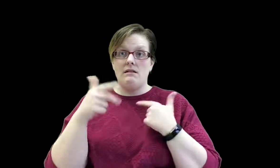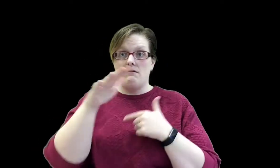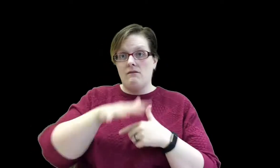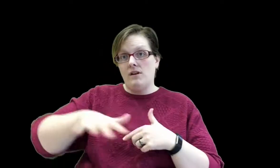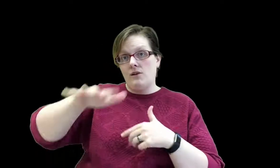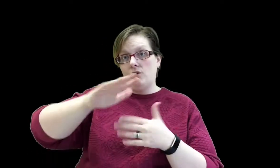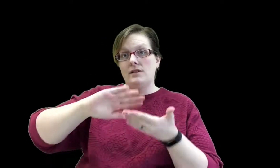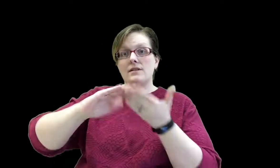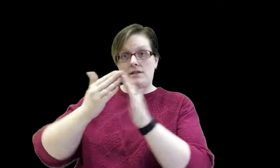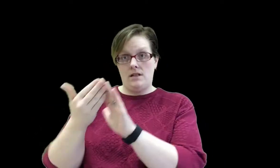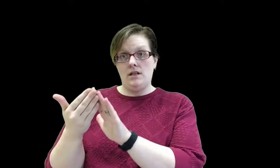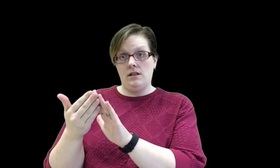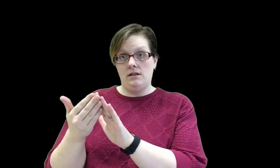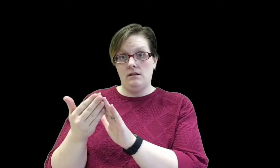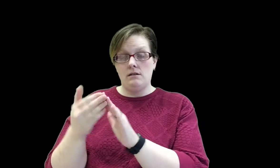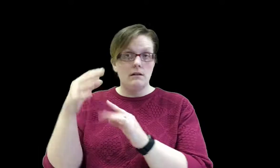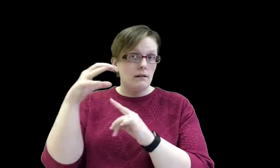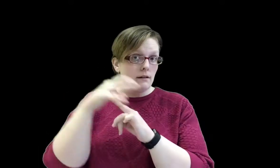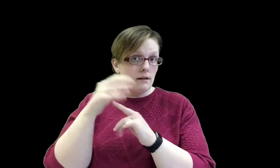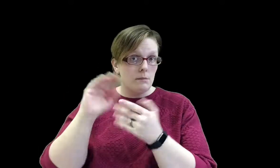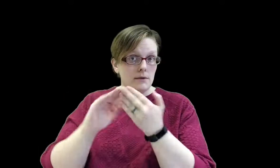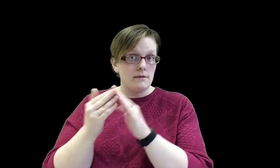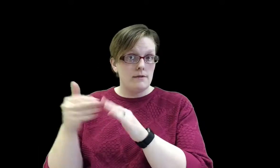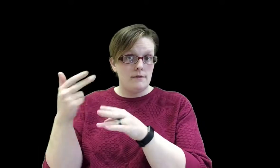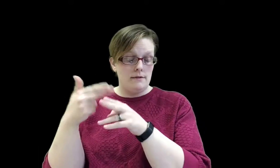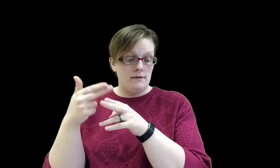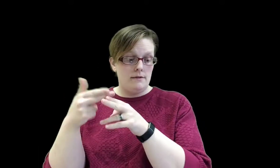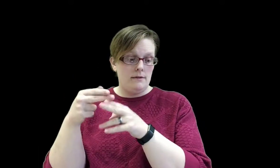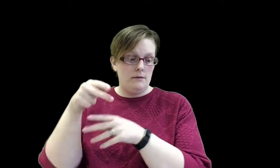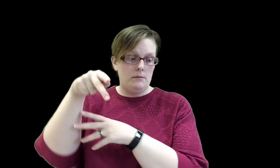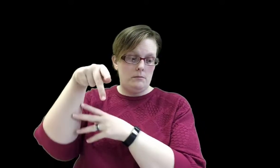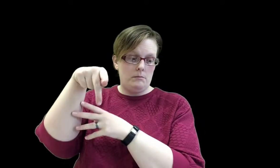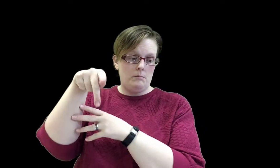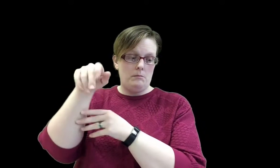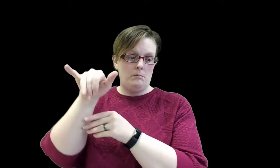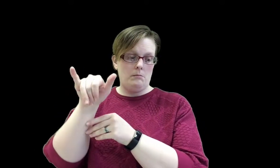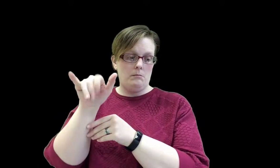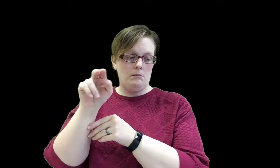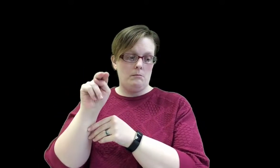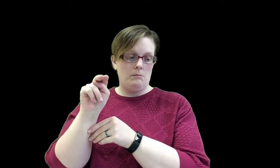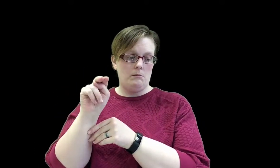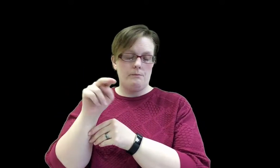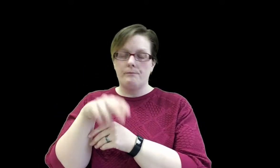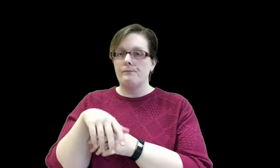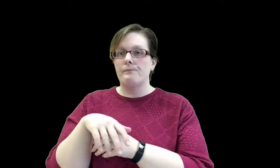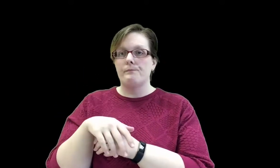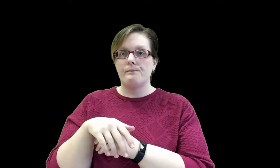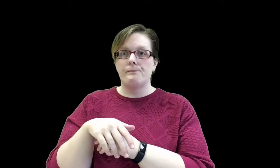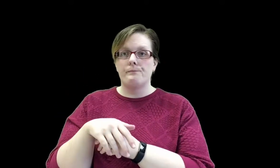60% of them live in the city area. The capital city of North Korea is